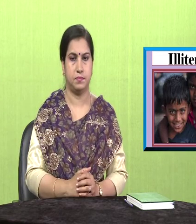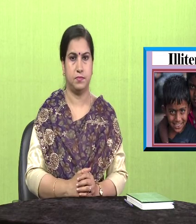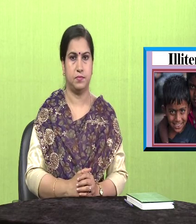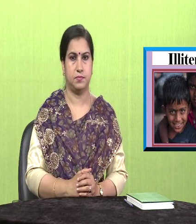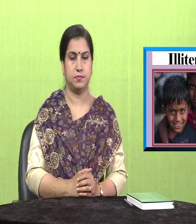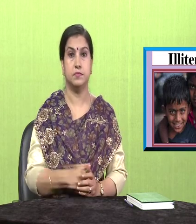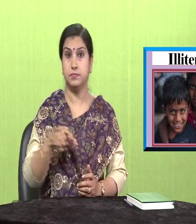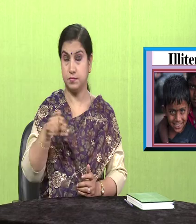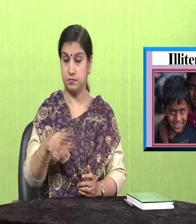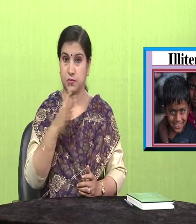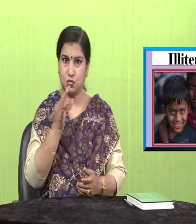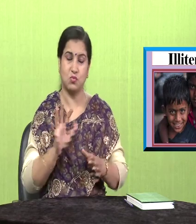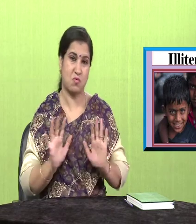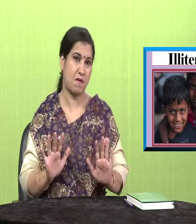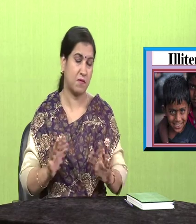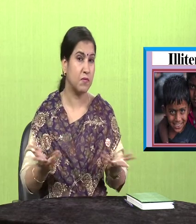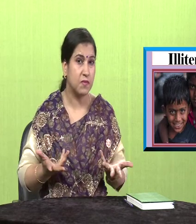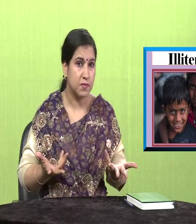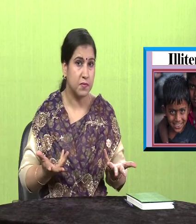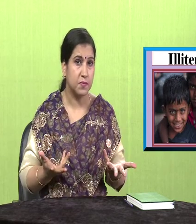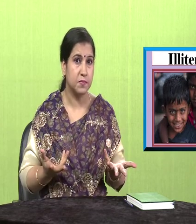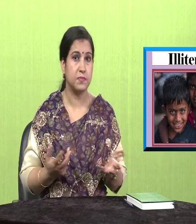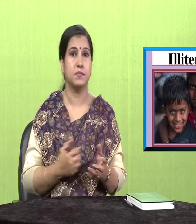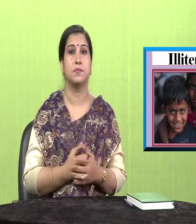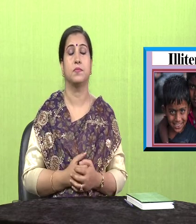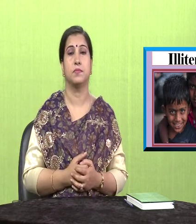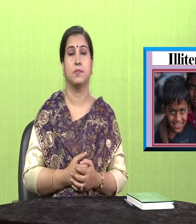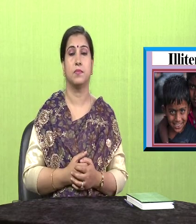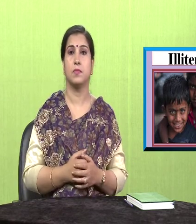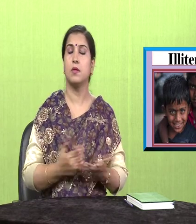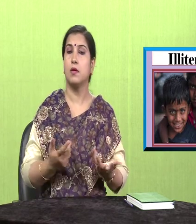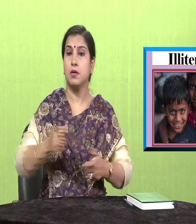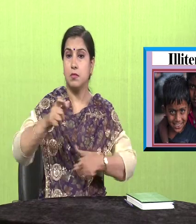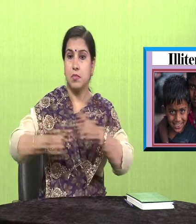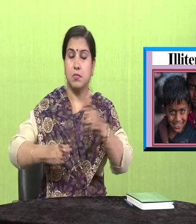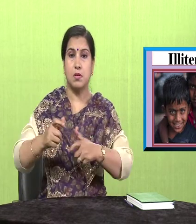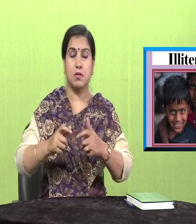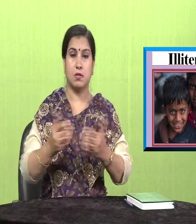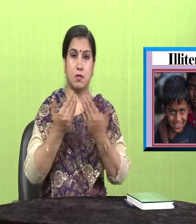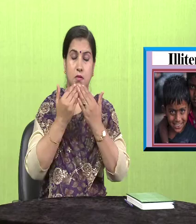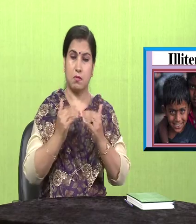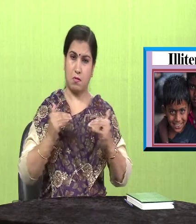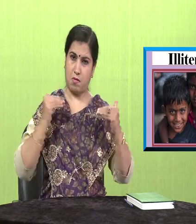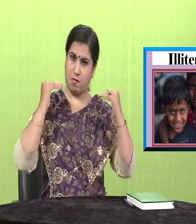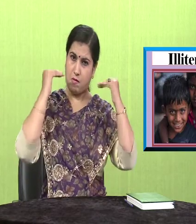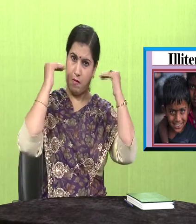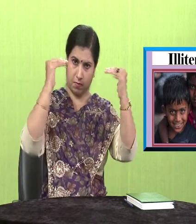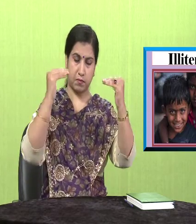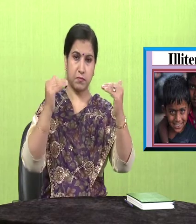It is true that high level of education of citizens